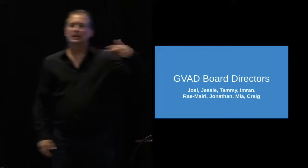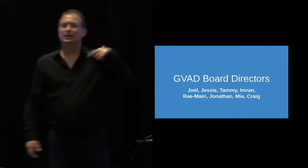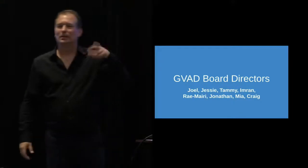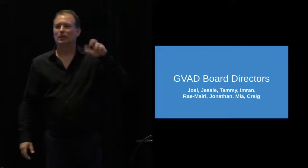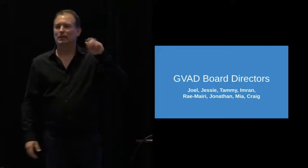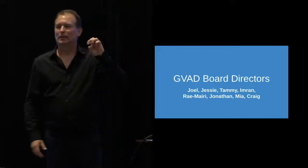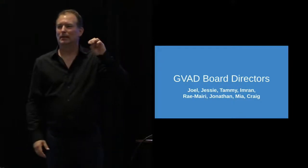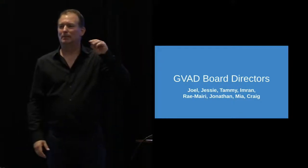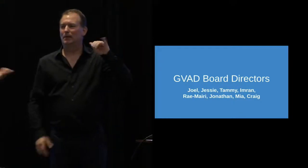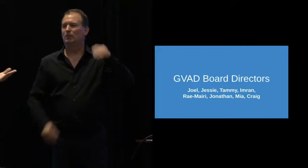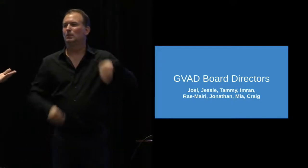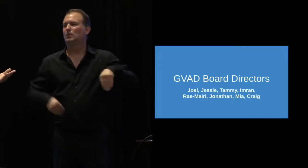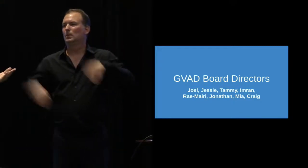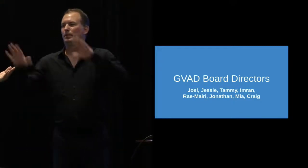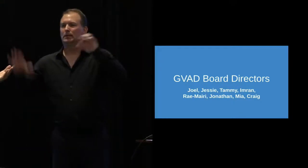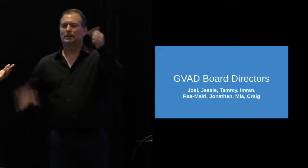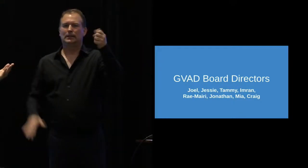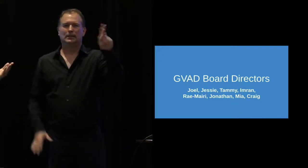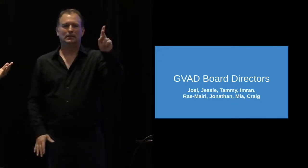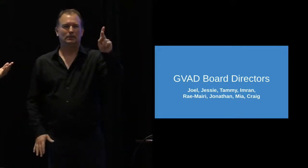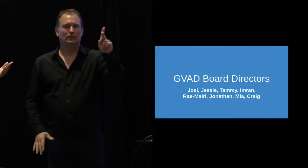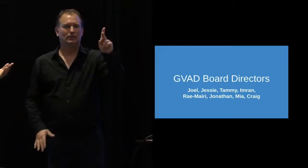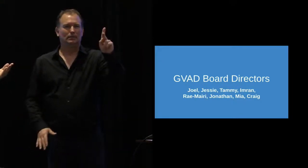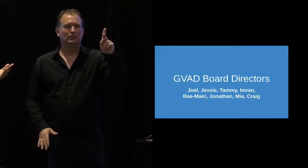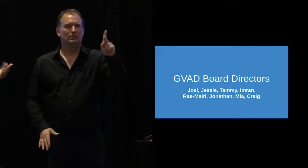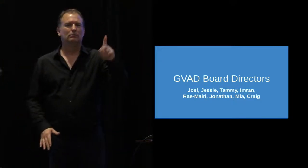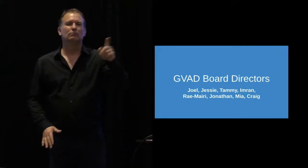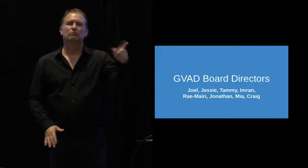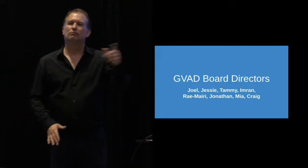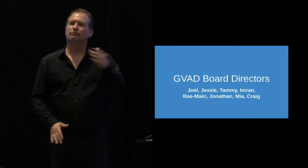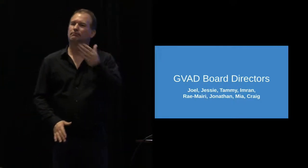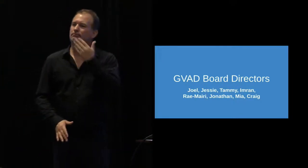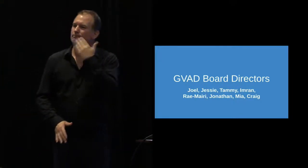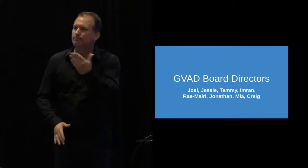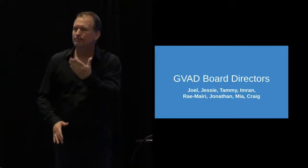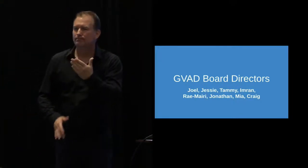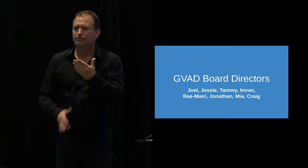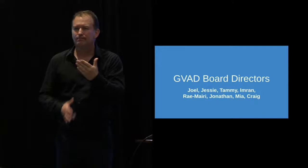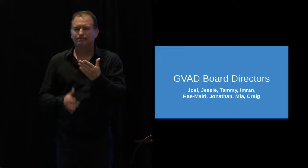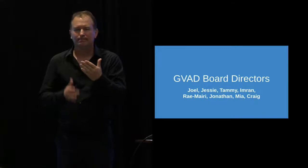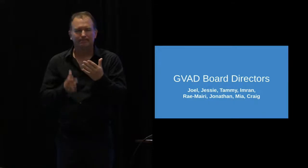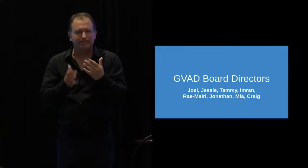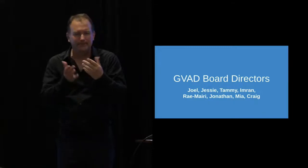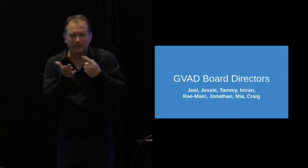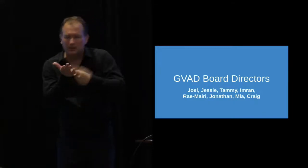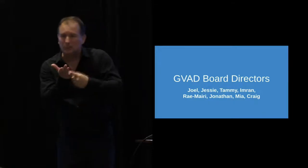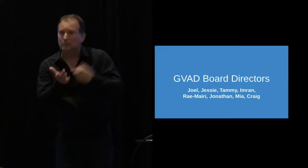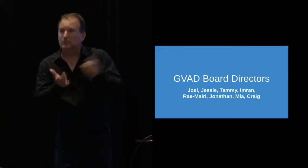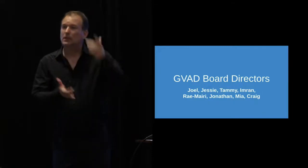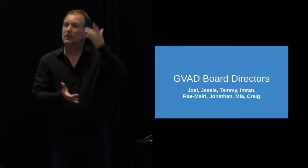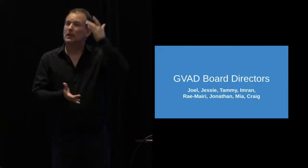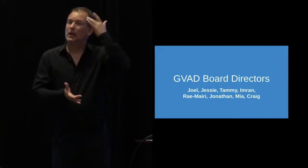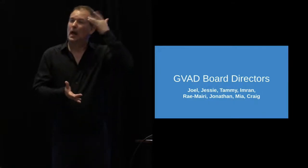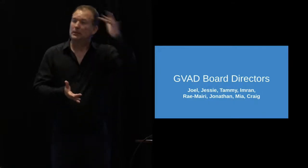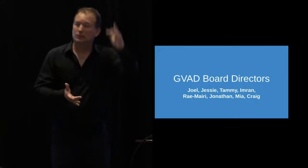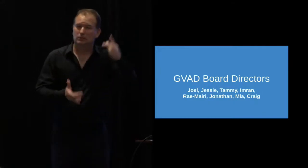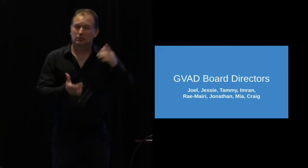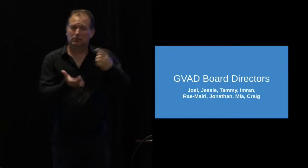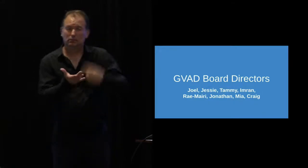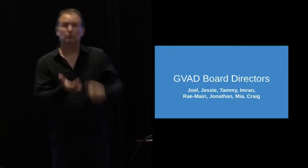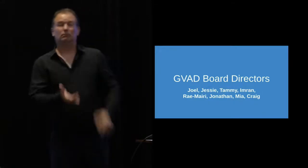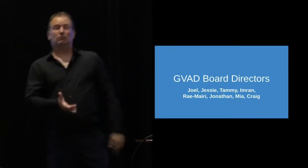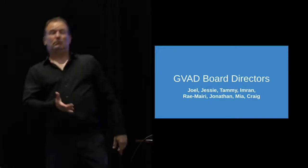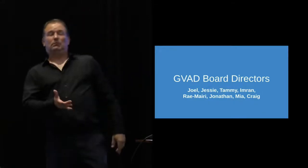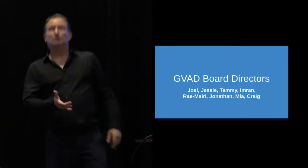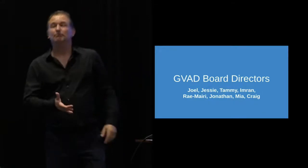Imran. Ray Marie, who has moved to Saskatchewan and obviously is not with us tonight, but was key in many